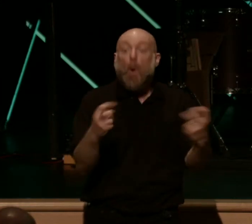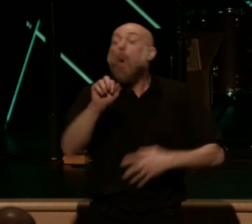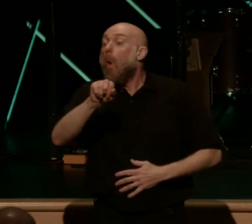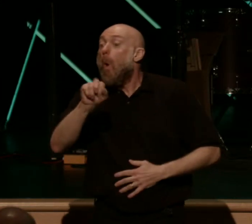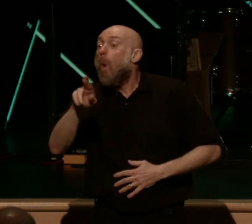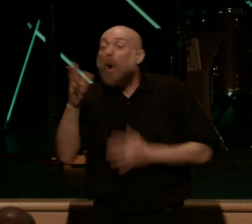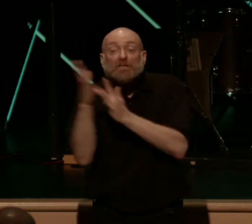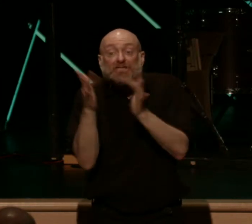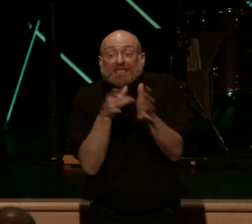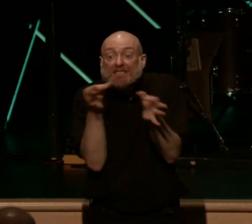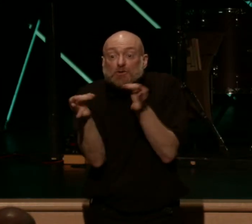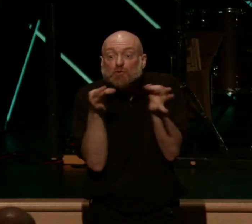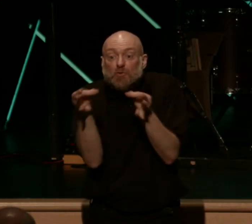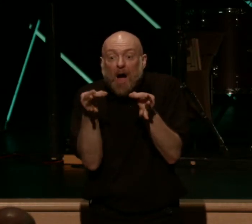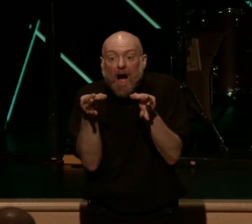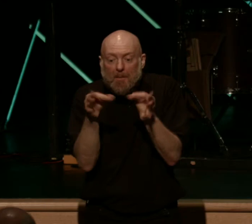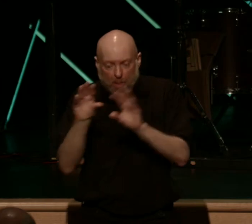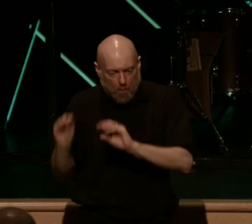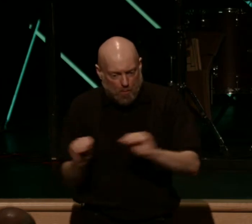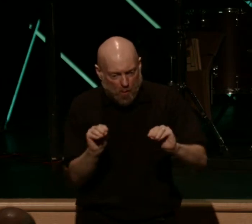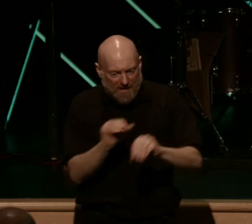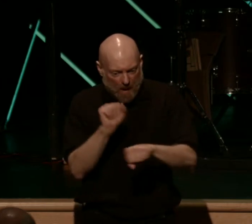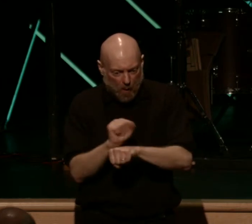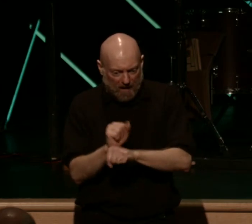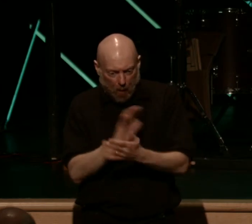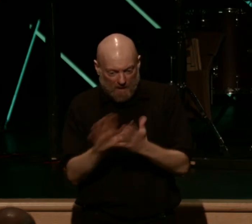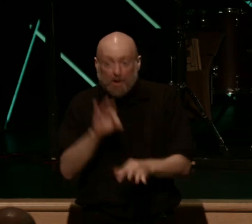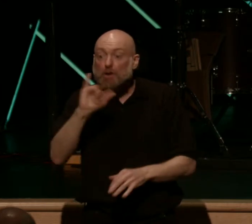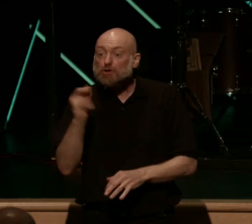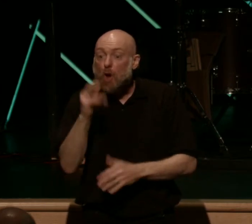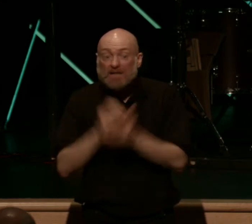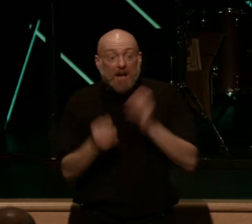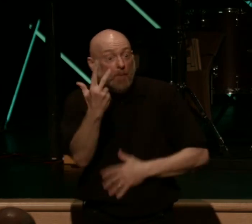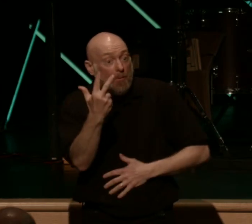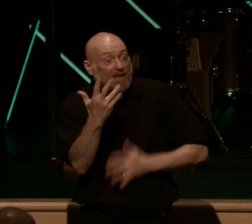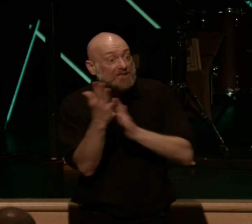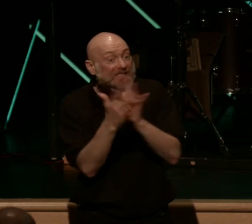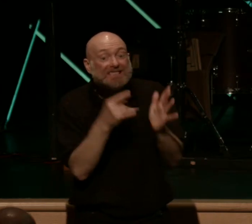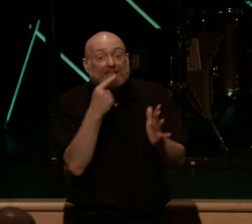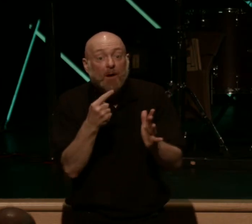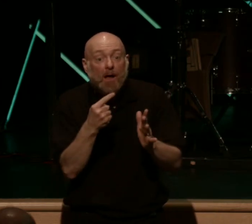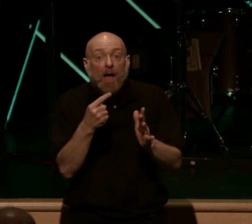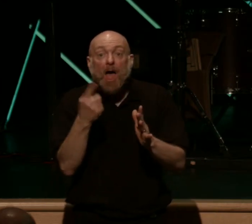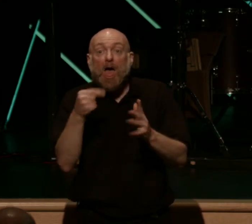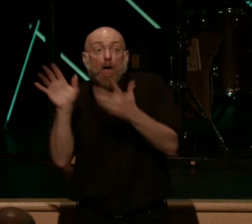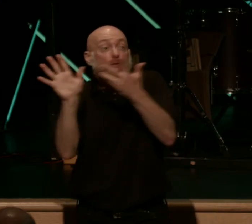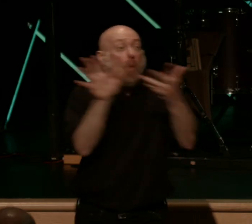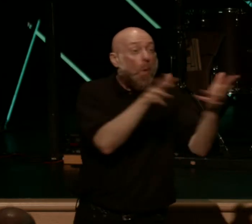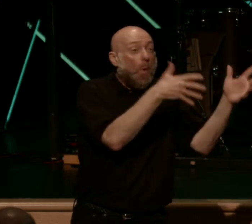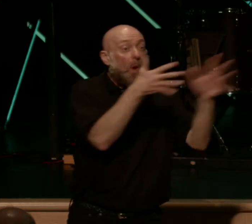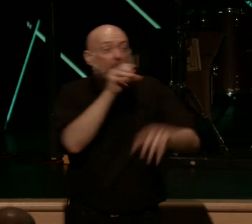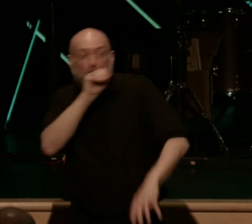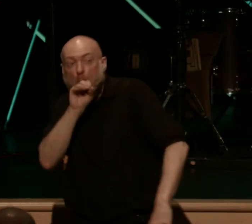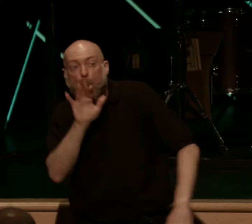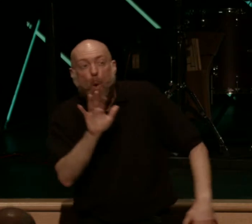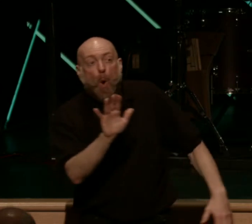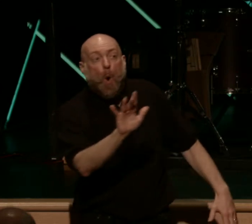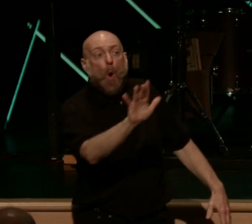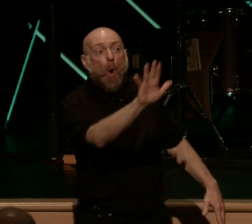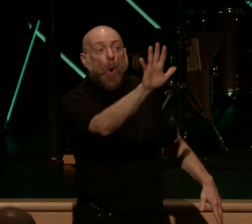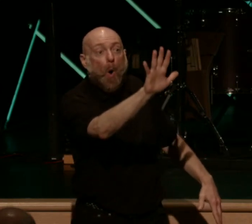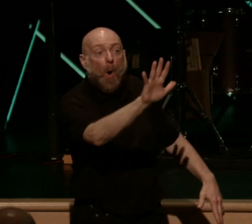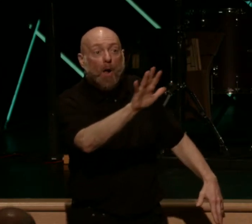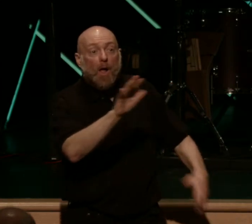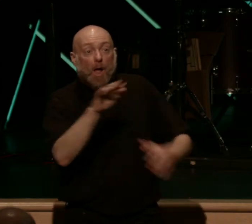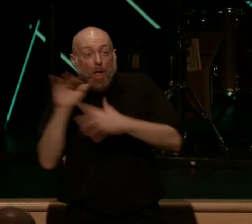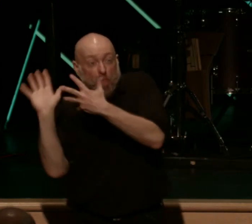the way Jesus described the moving and the working of the Holy Spirit in John chapter 3. Jesus said this: the wind blows.